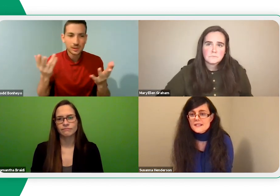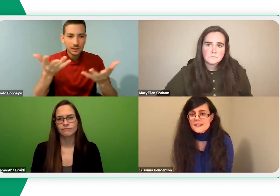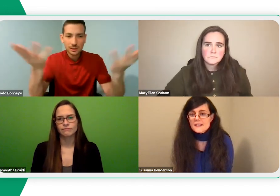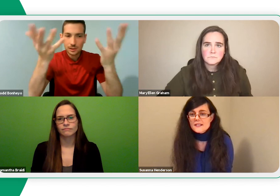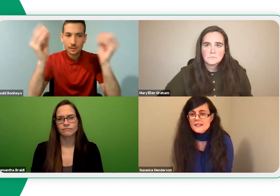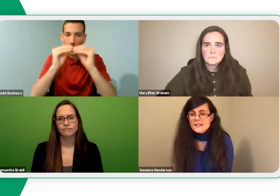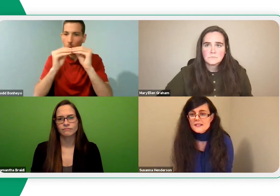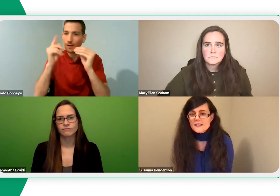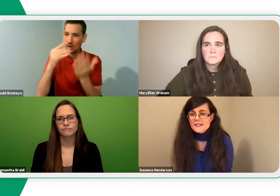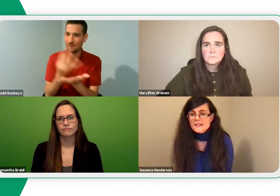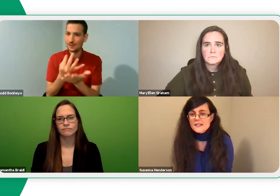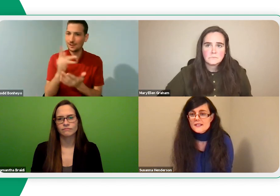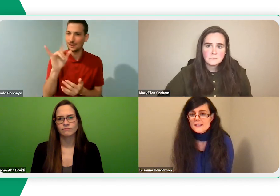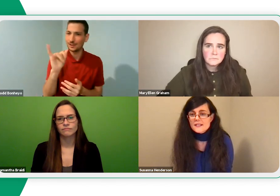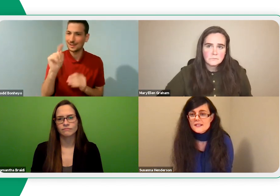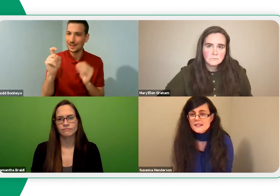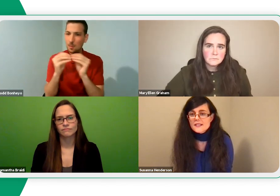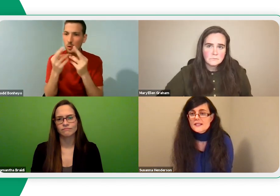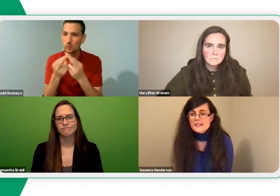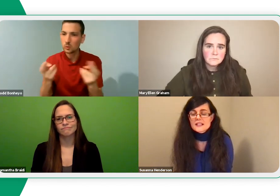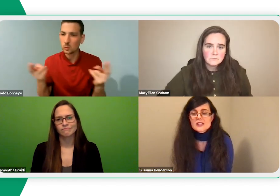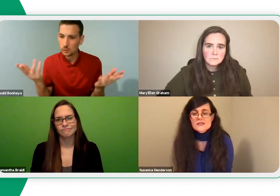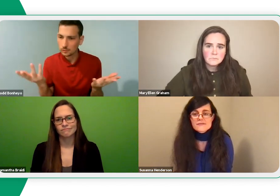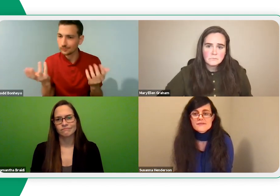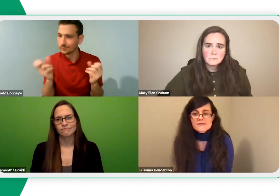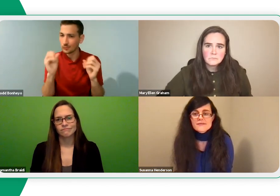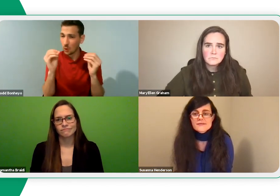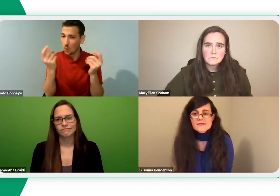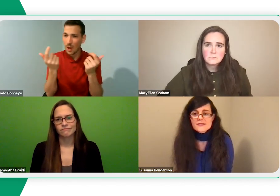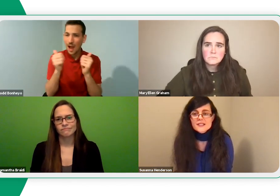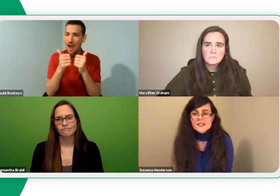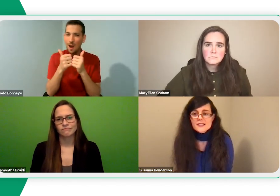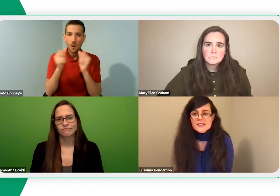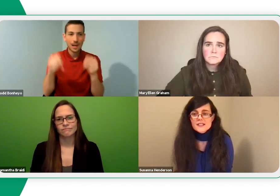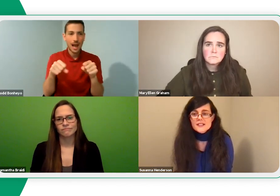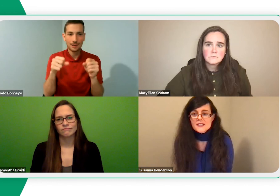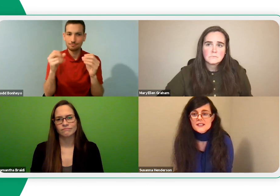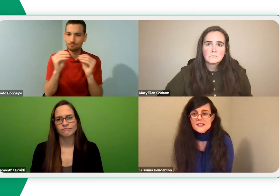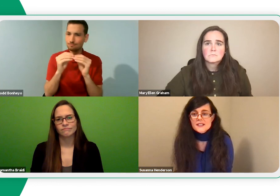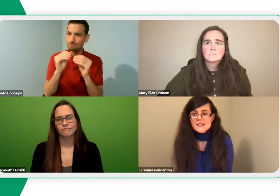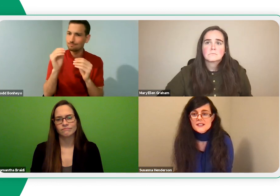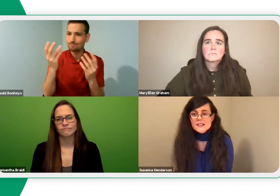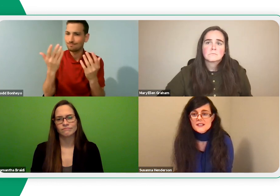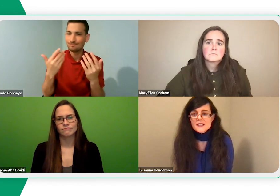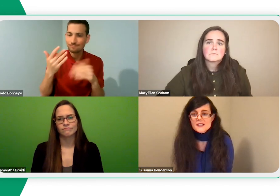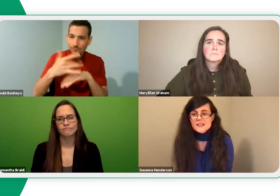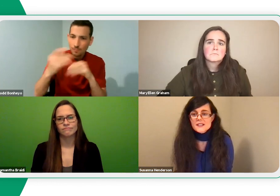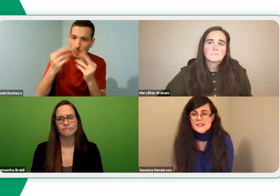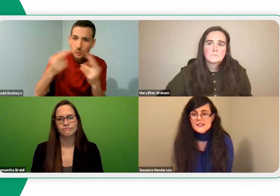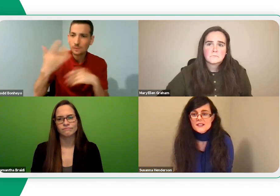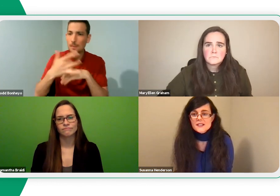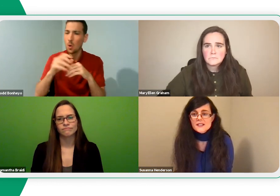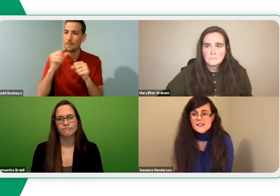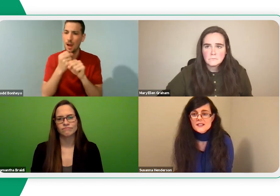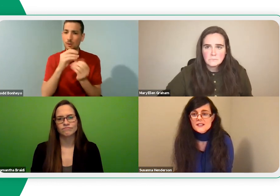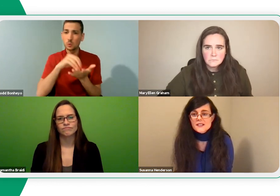that, how do they get more resources for financial literacy and personal finance understanding? So how can